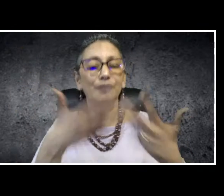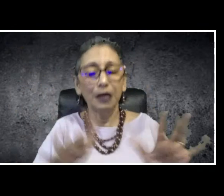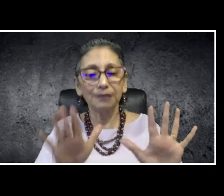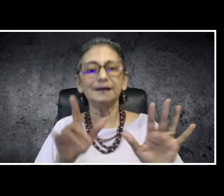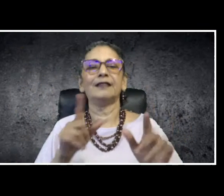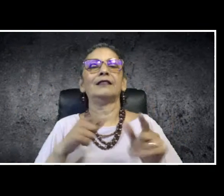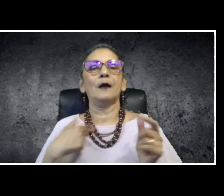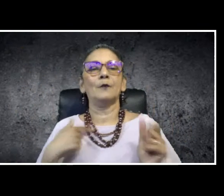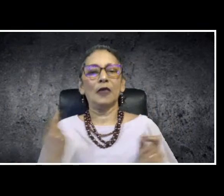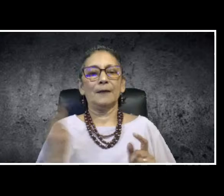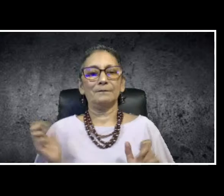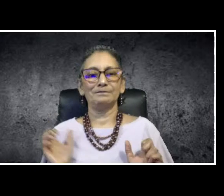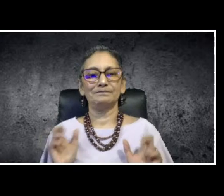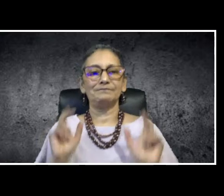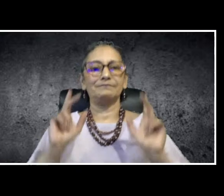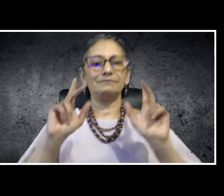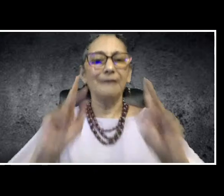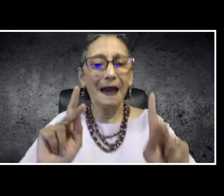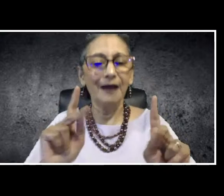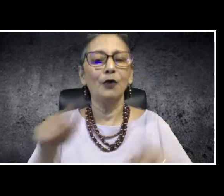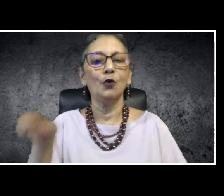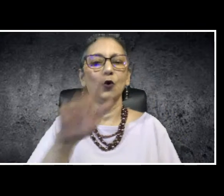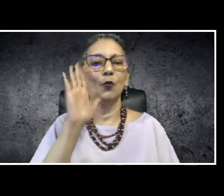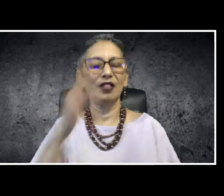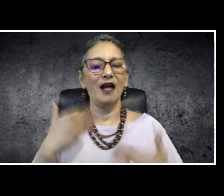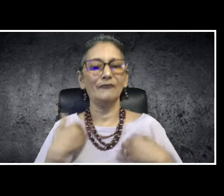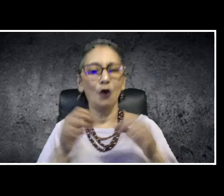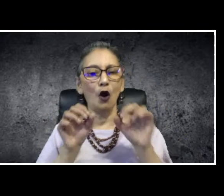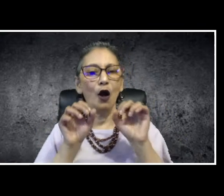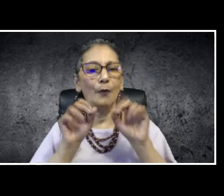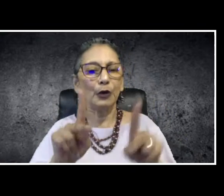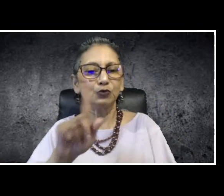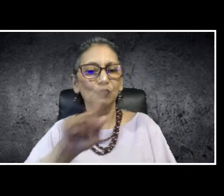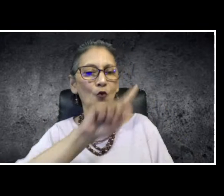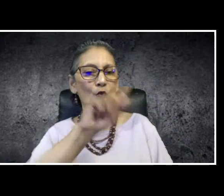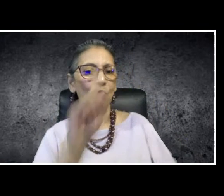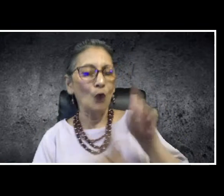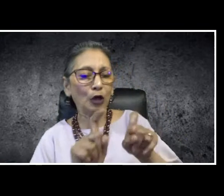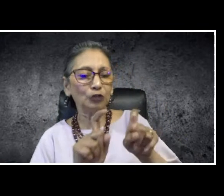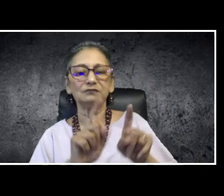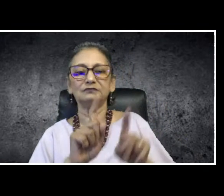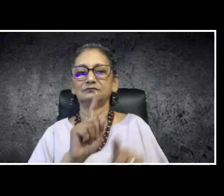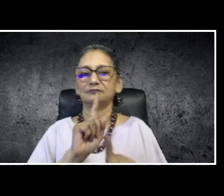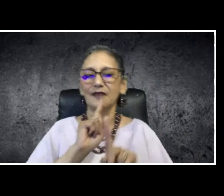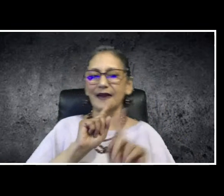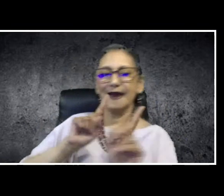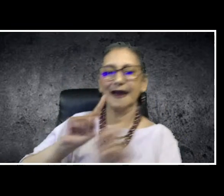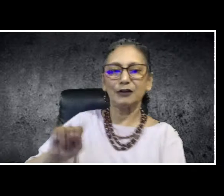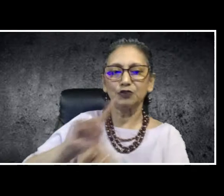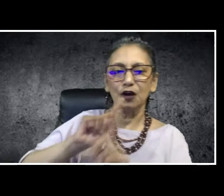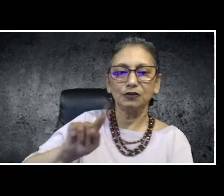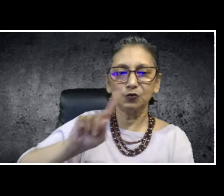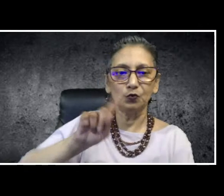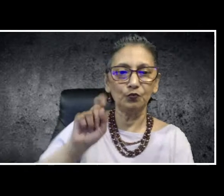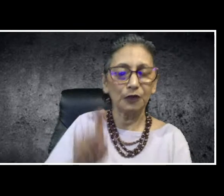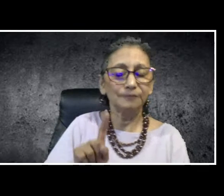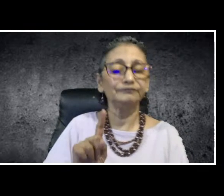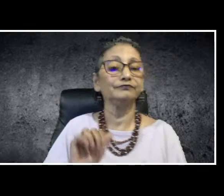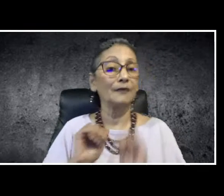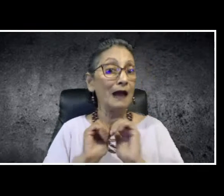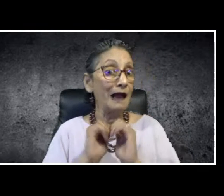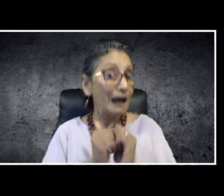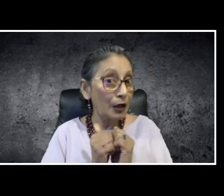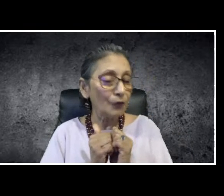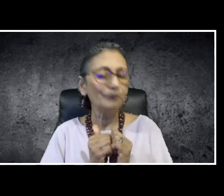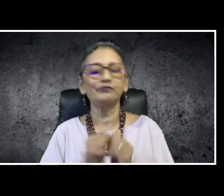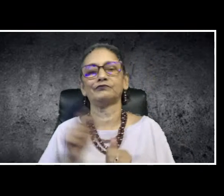break and advertise our next event. And then we will come back and give the audience an opportunity